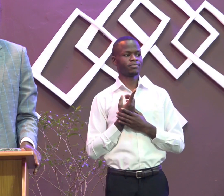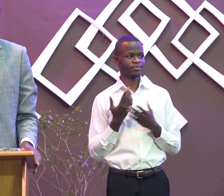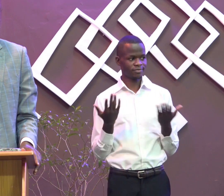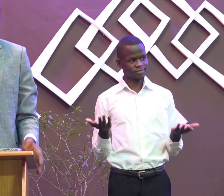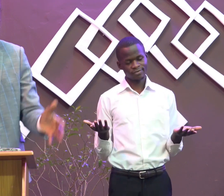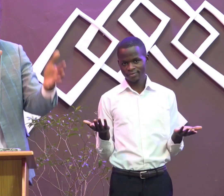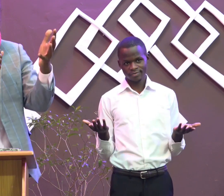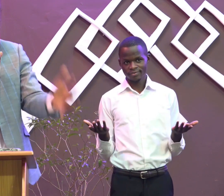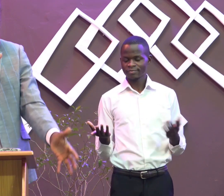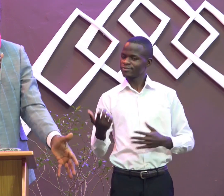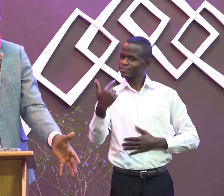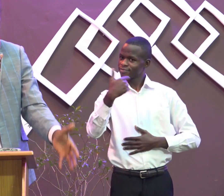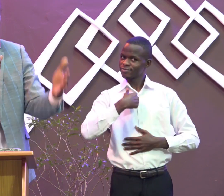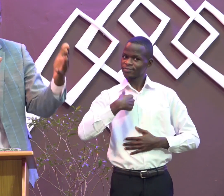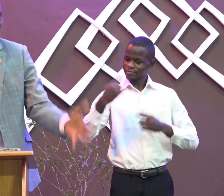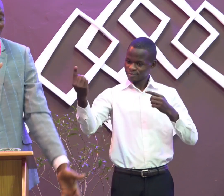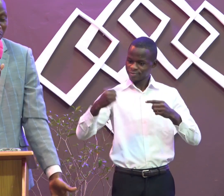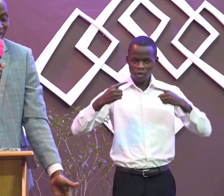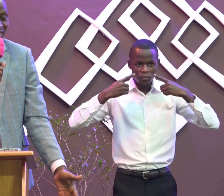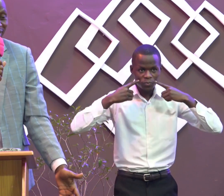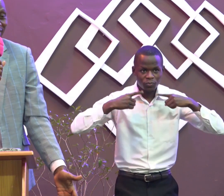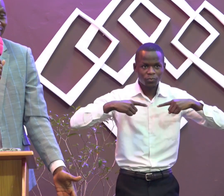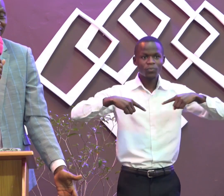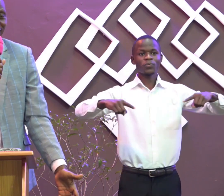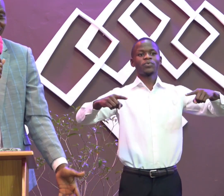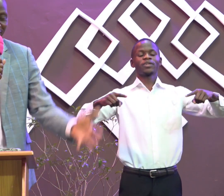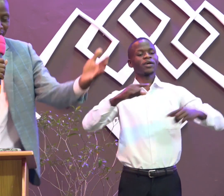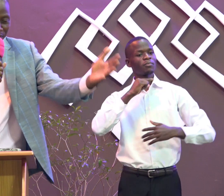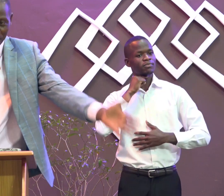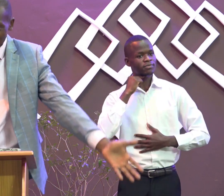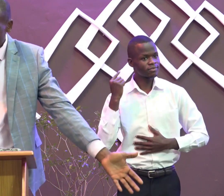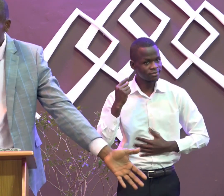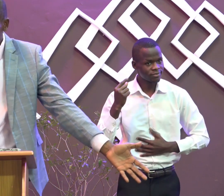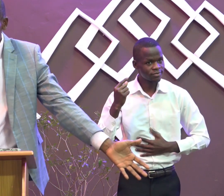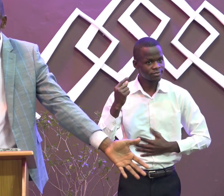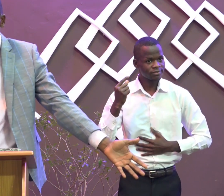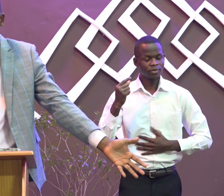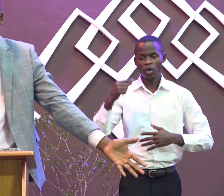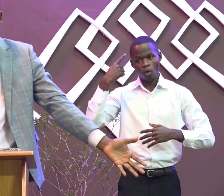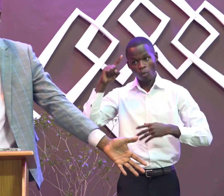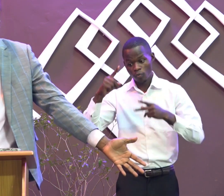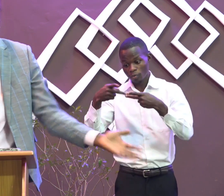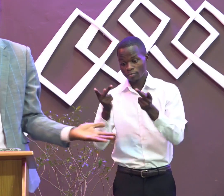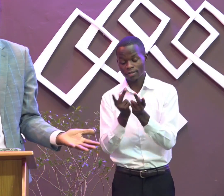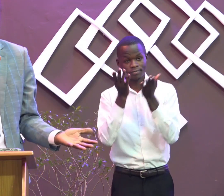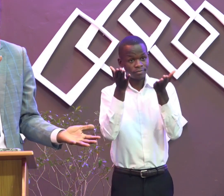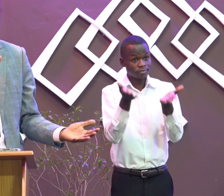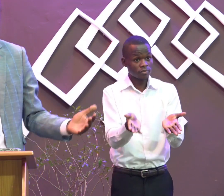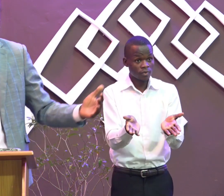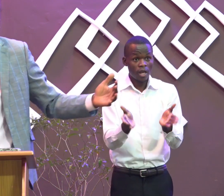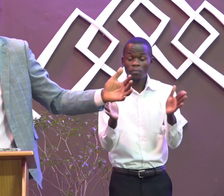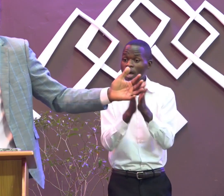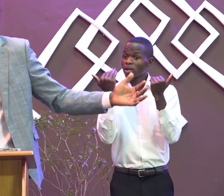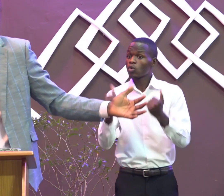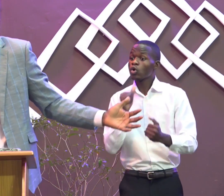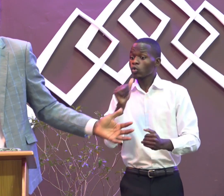come back again. Nzenzo kumwanjula ngo musumba. It is me that has come to introduce him as pastor of this place. Atesero nzenze